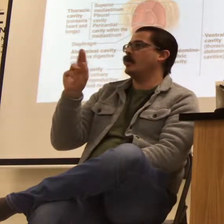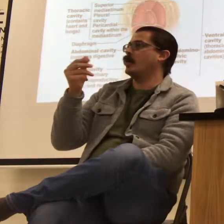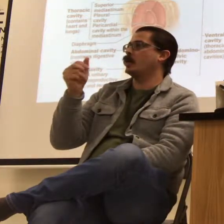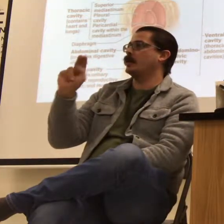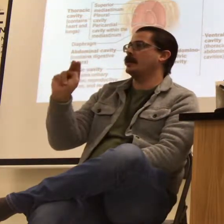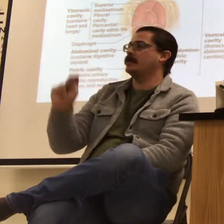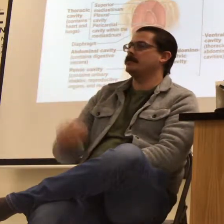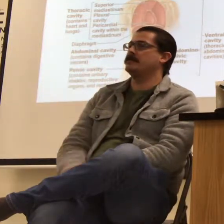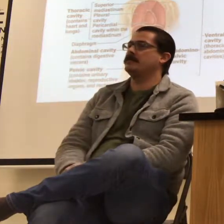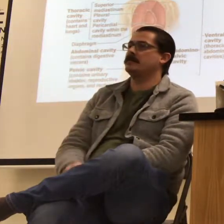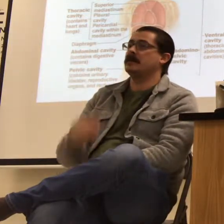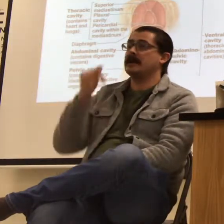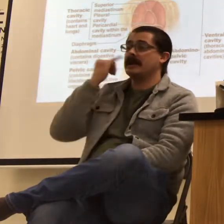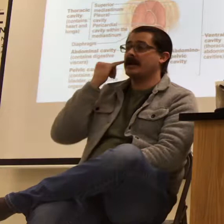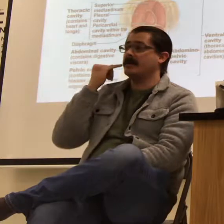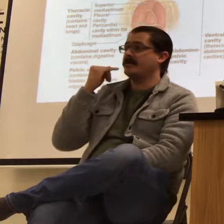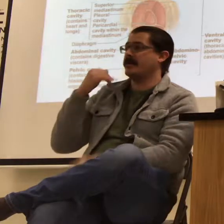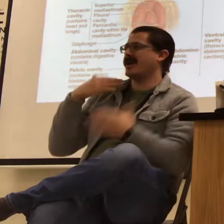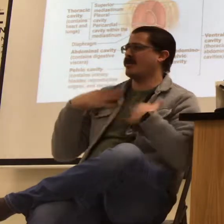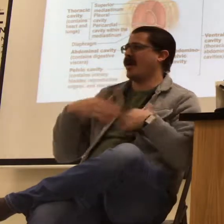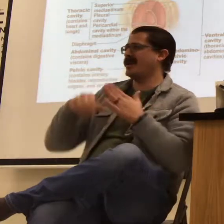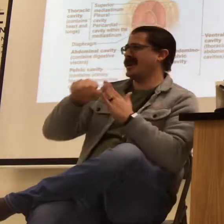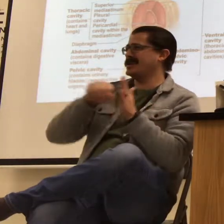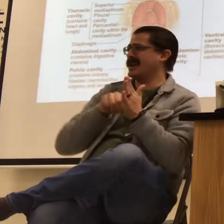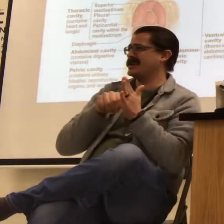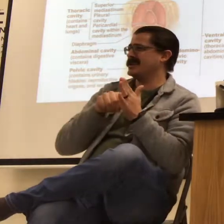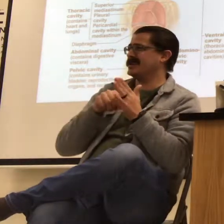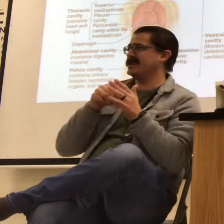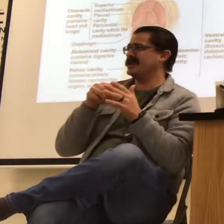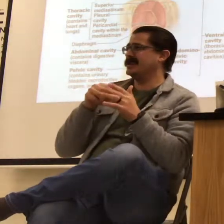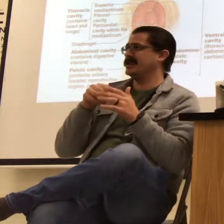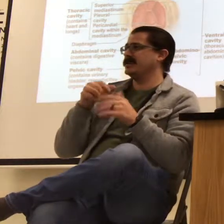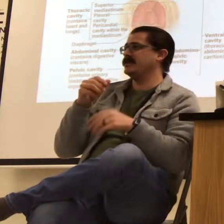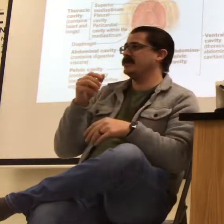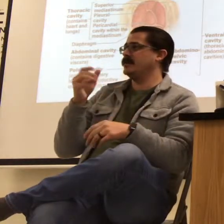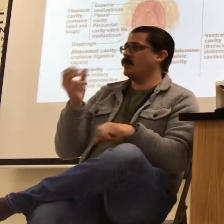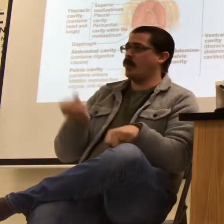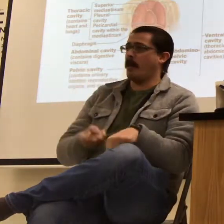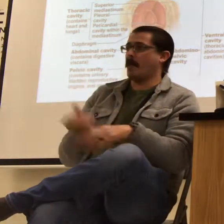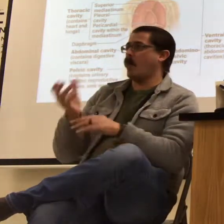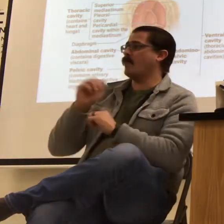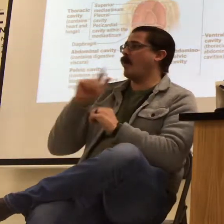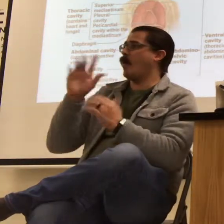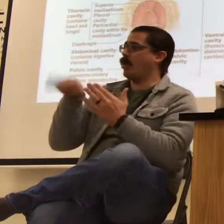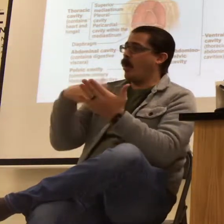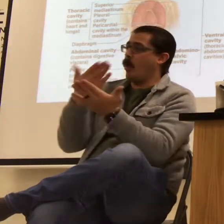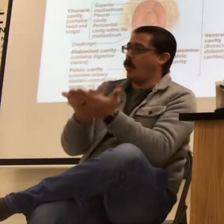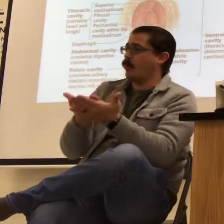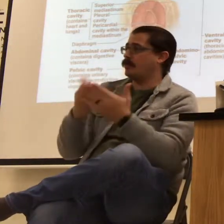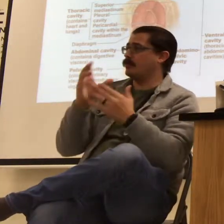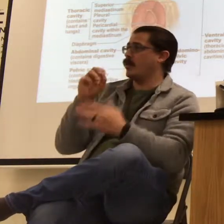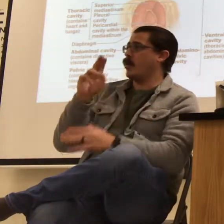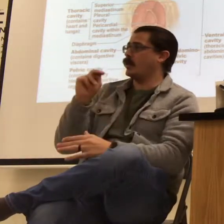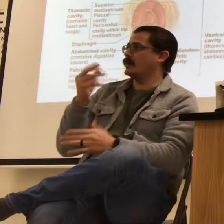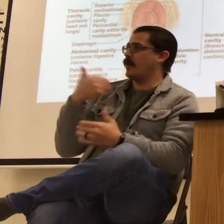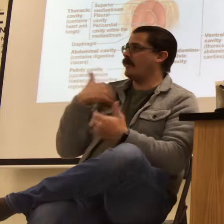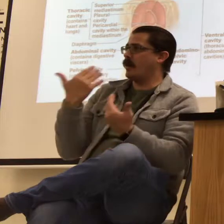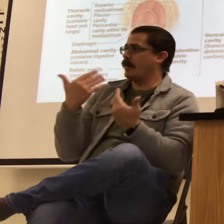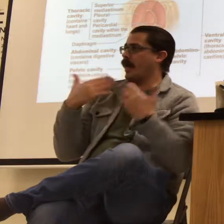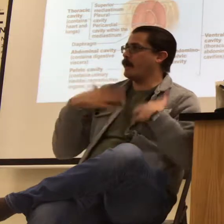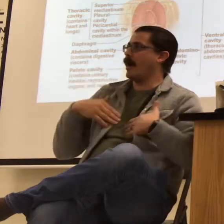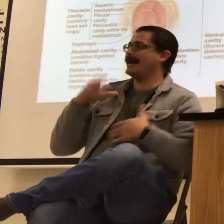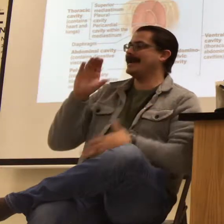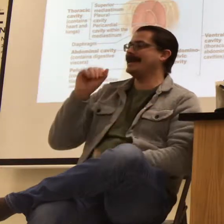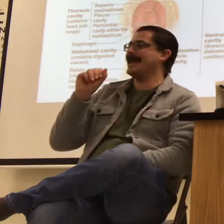But if you were to do a dissection and you empty out all the organs, all the contents, you're left with body cavities.